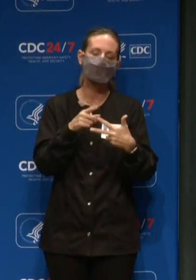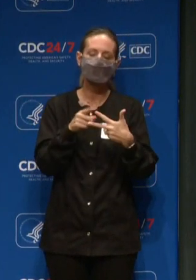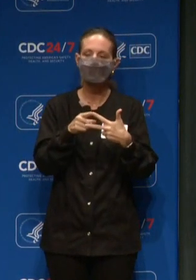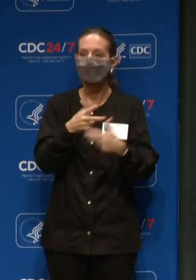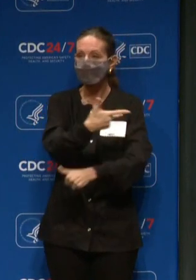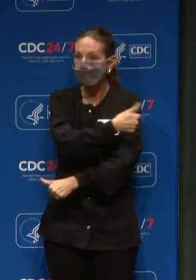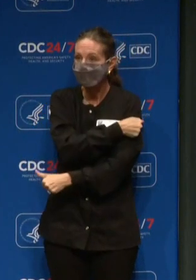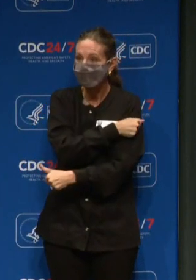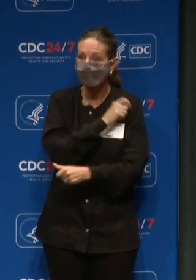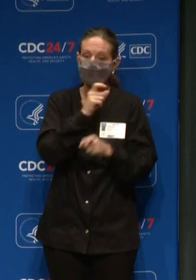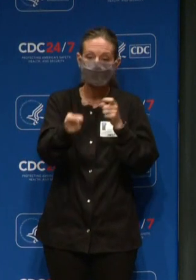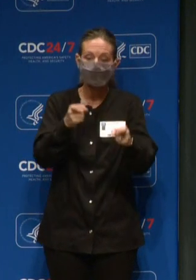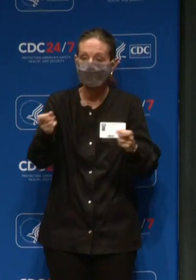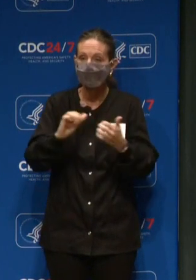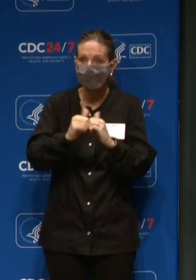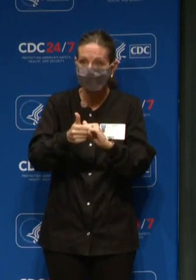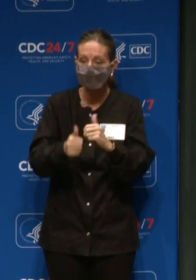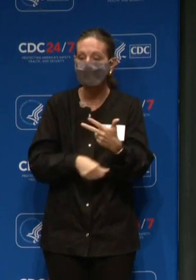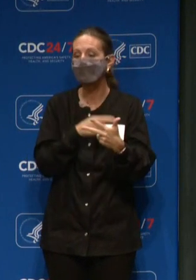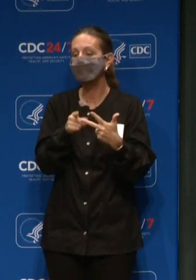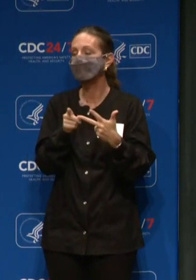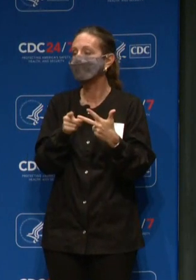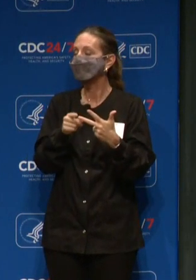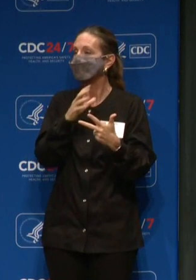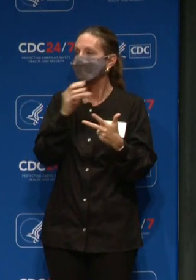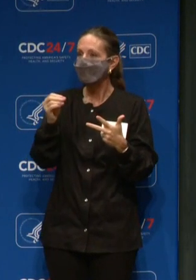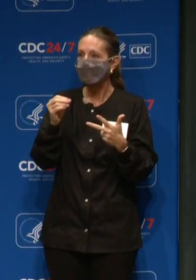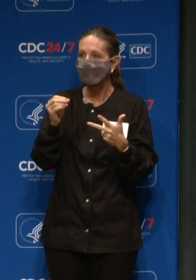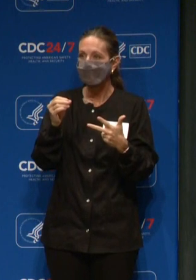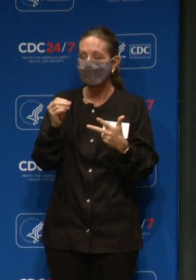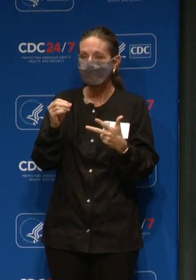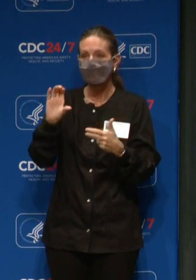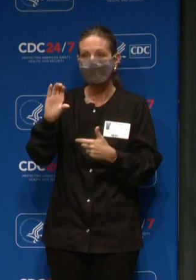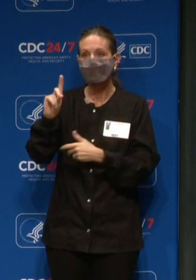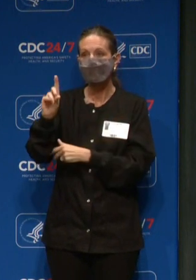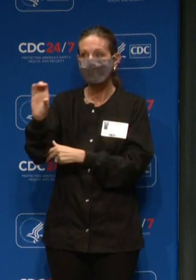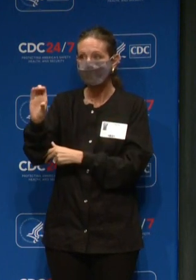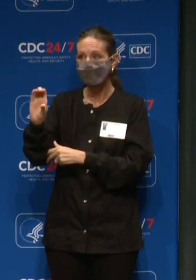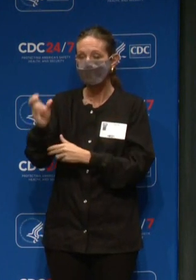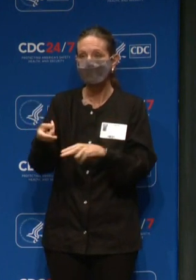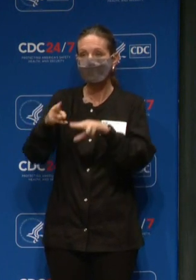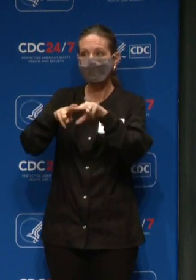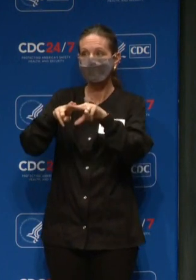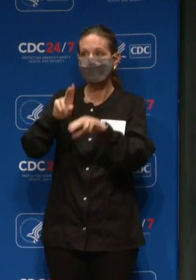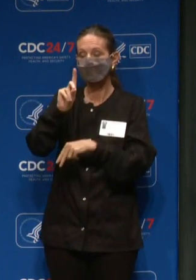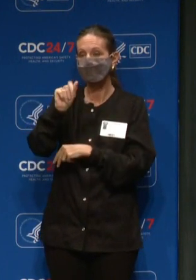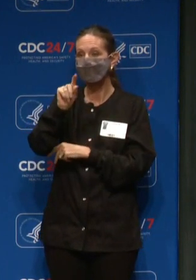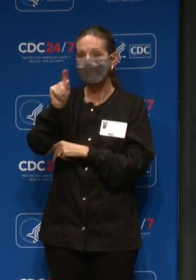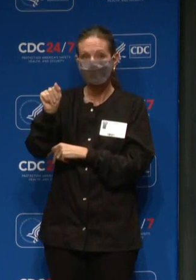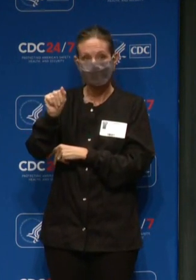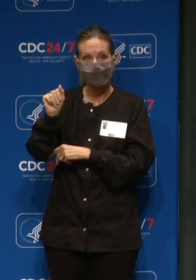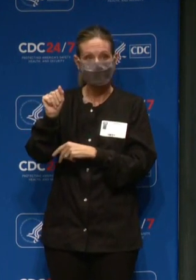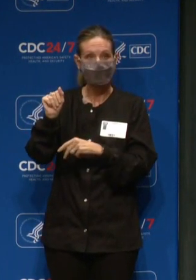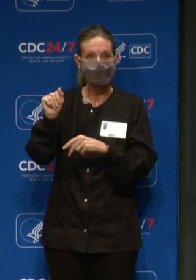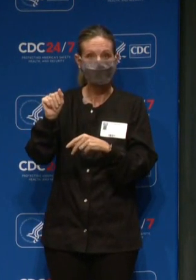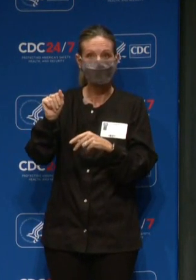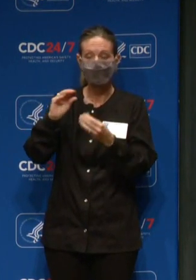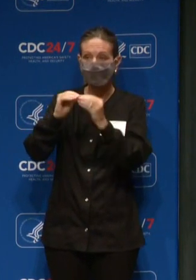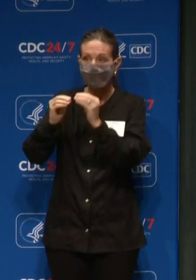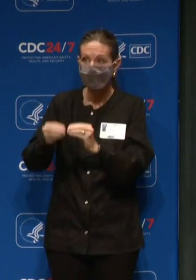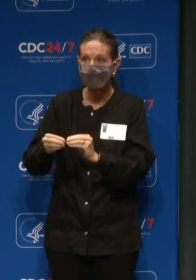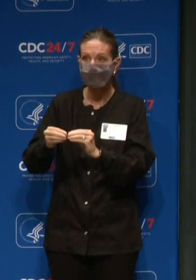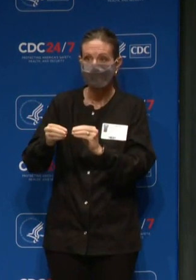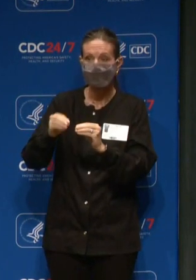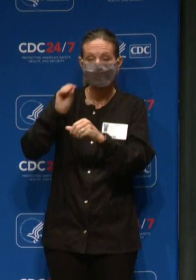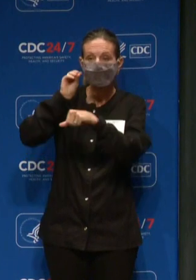of vaccines. And I got an update about the incredible progress CDC is making on increasing the data submissions from nursing homes into the National Health